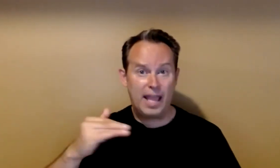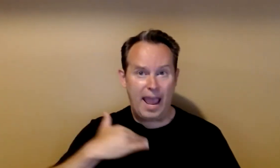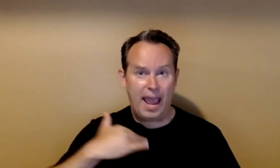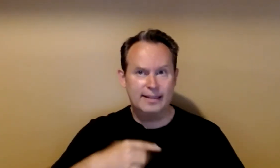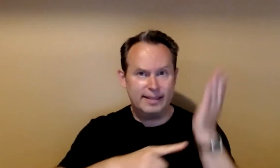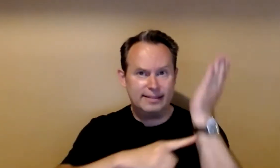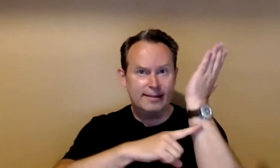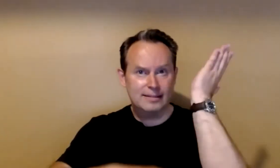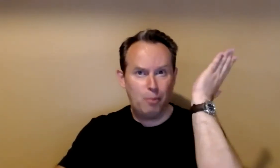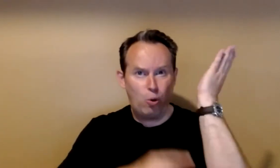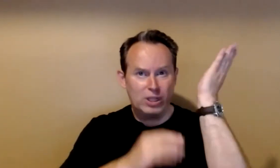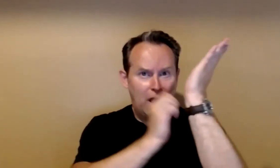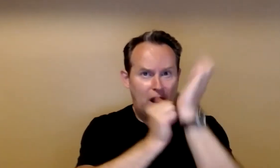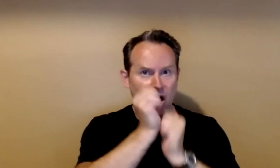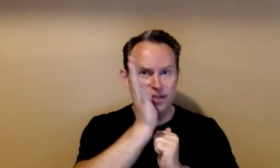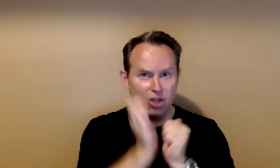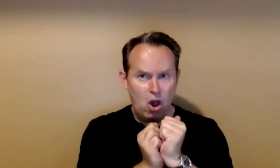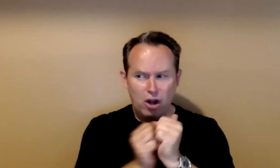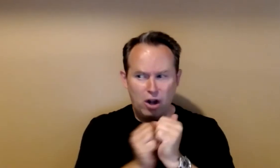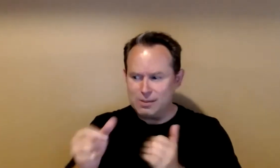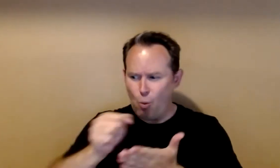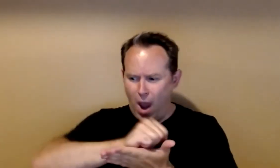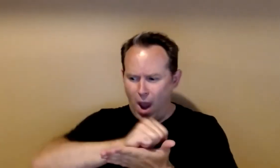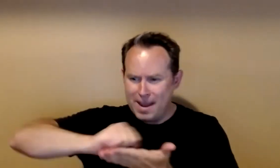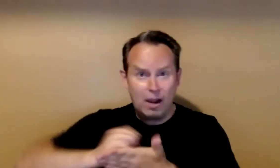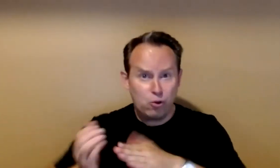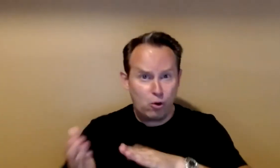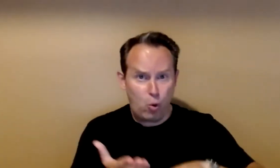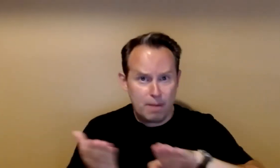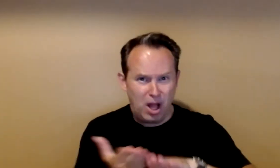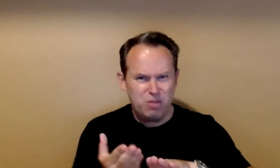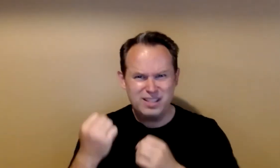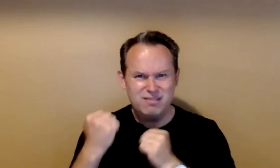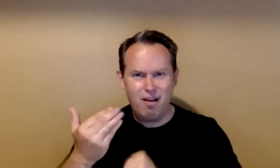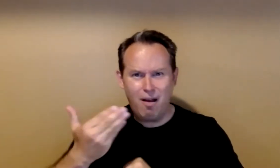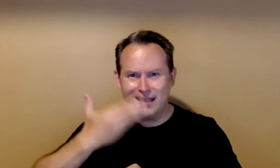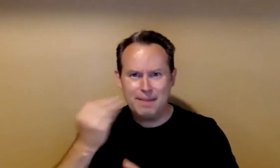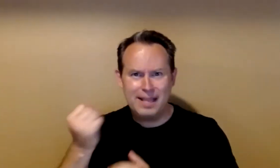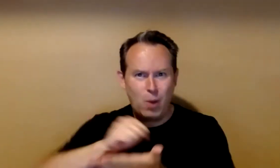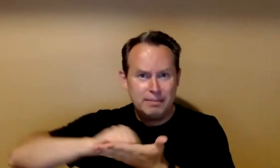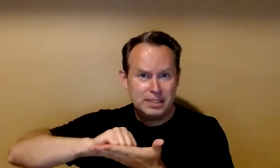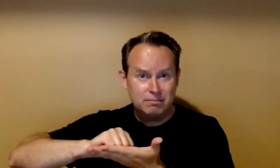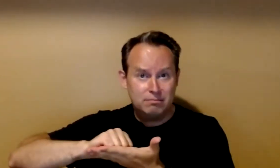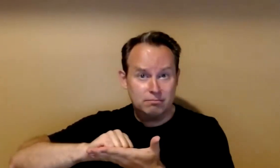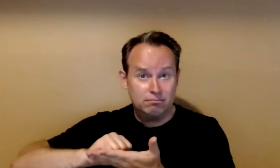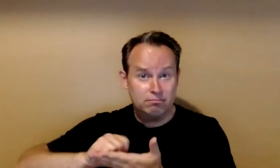Mari had disposable gloves on and was wiping down the conveyor belt with these strong smelling